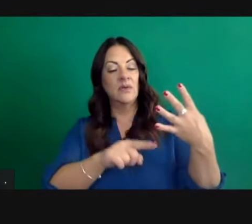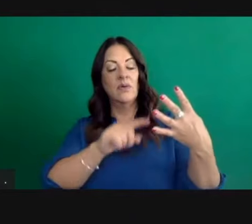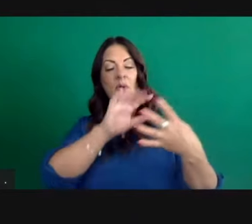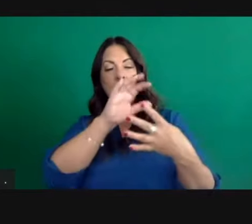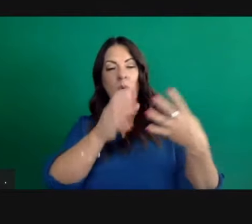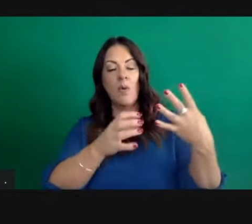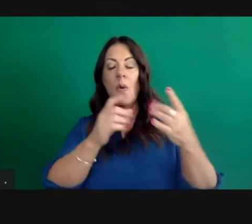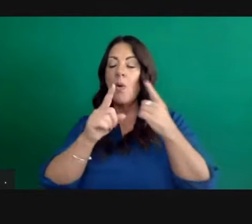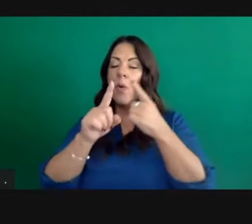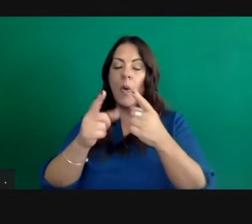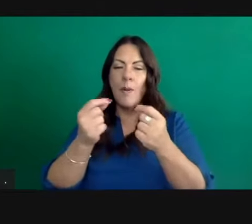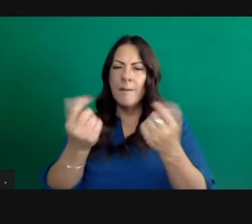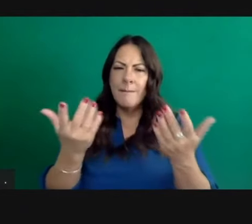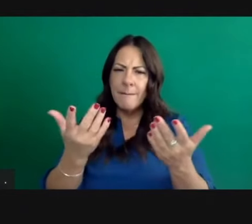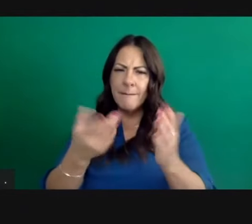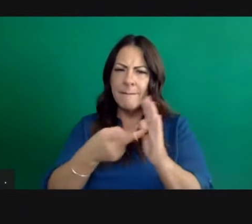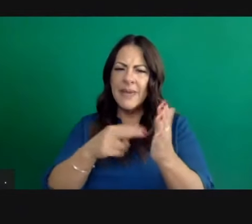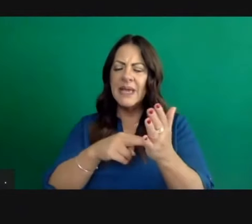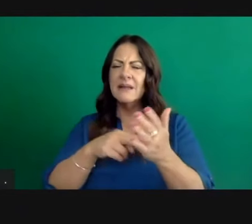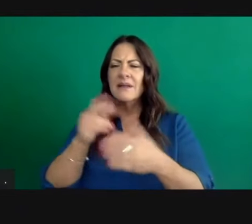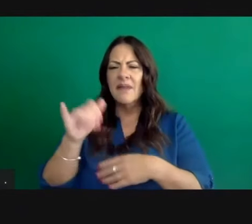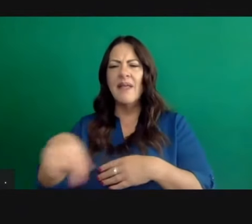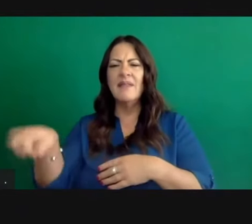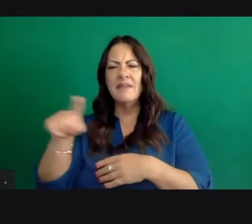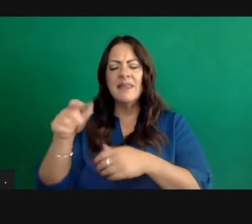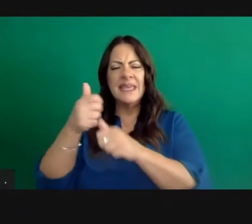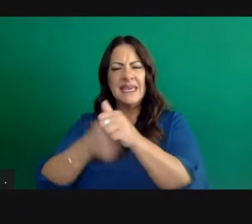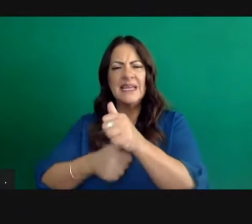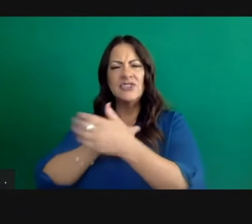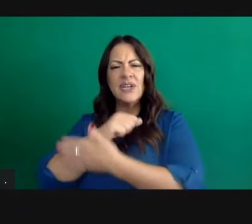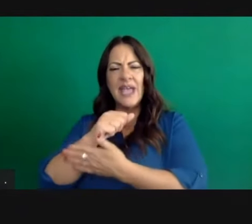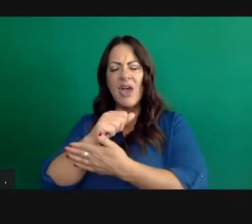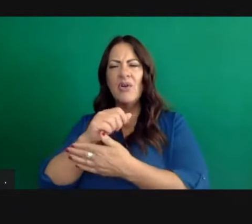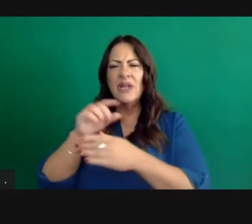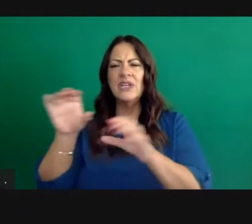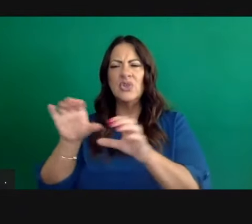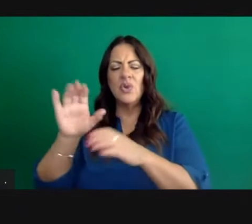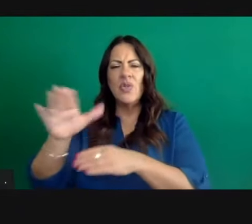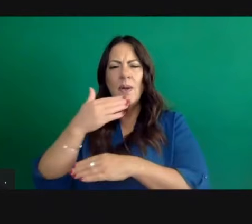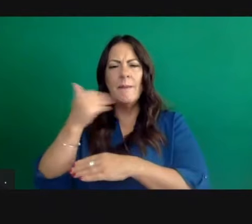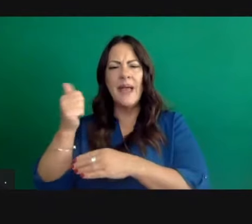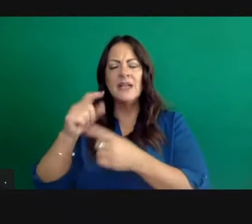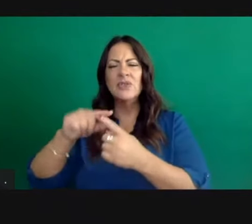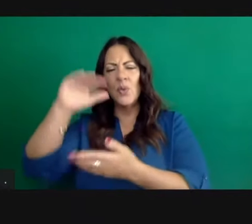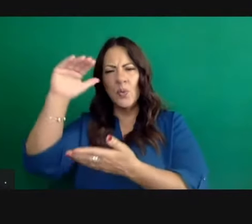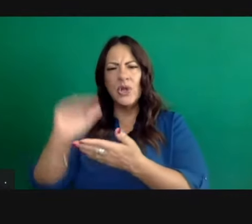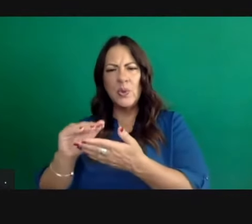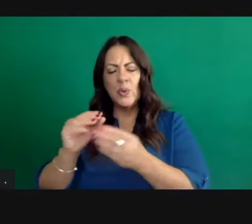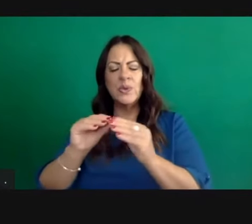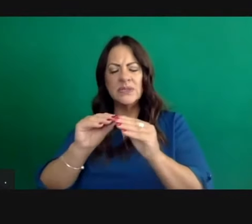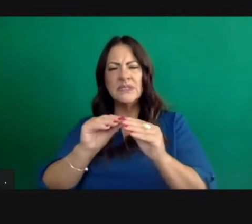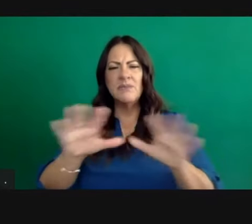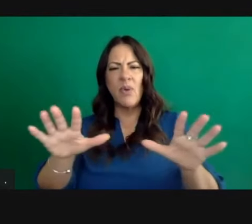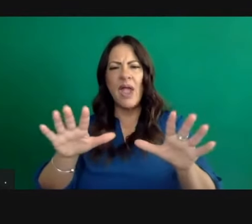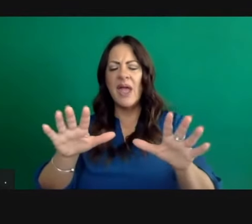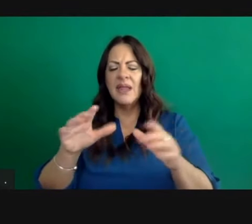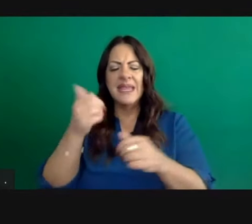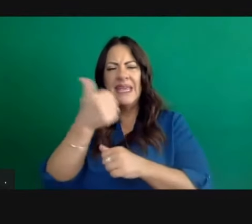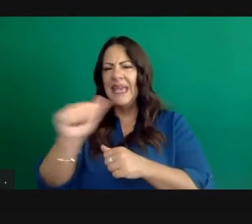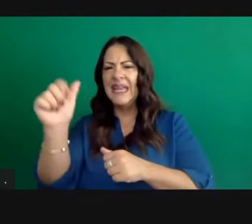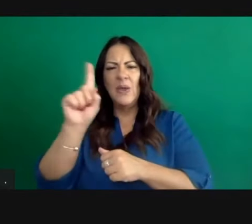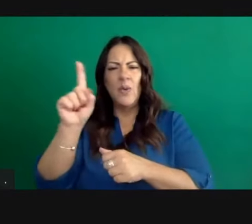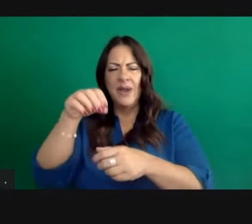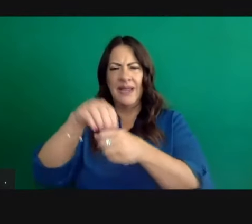about having the targeted interventions to ensure that we're reducing transmission across that county so that